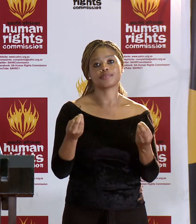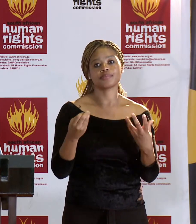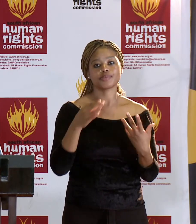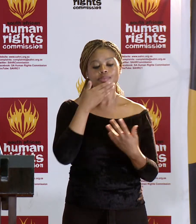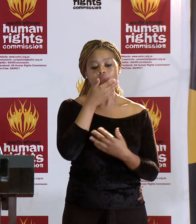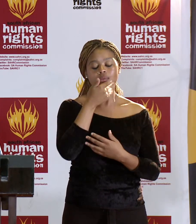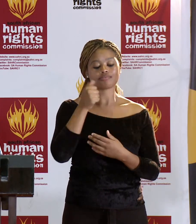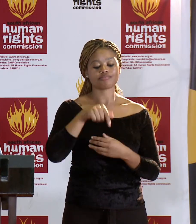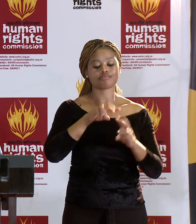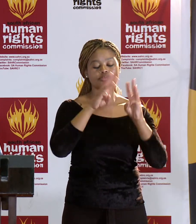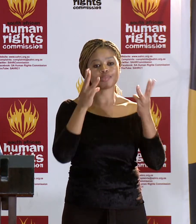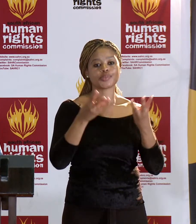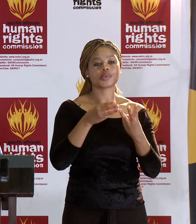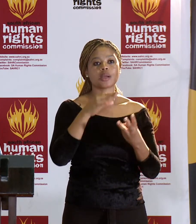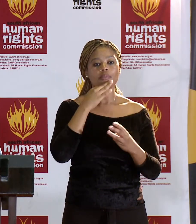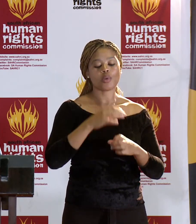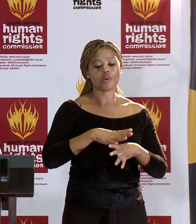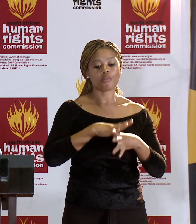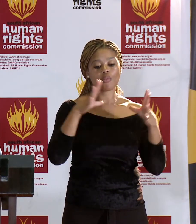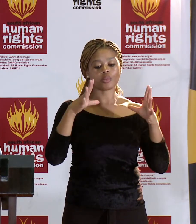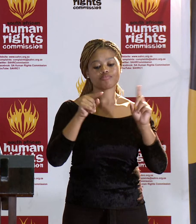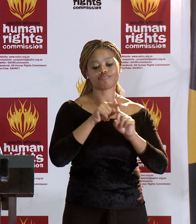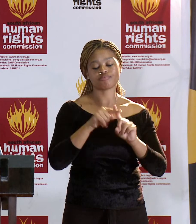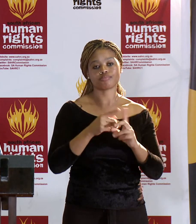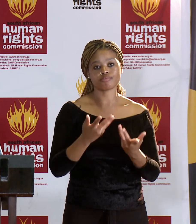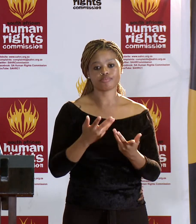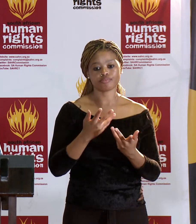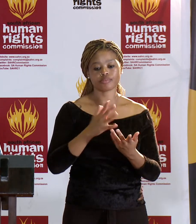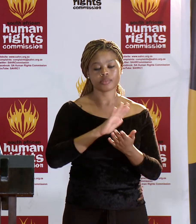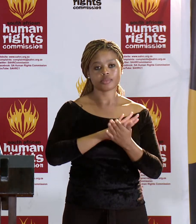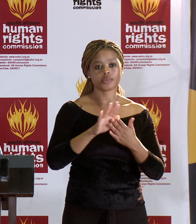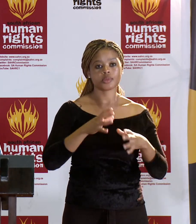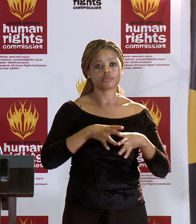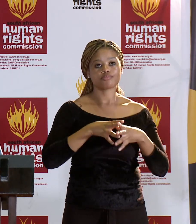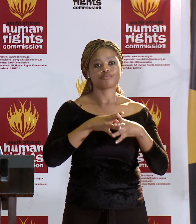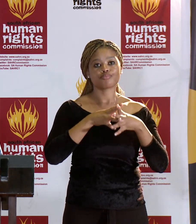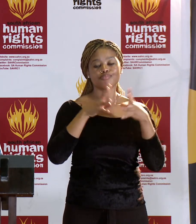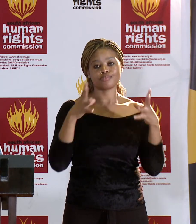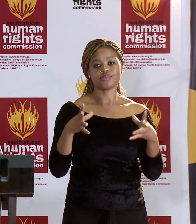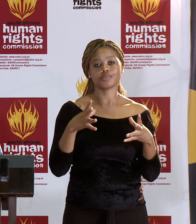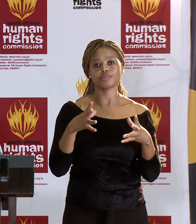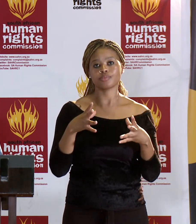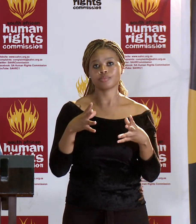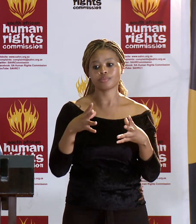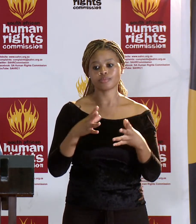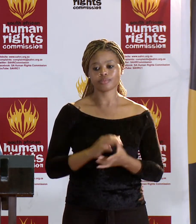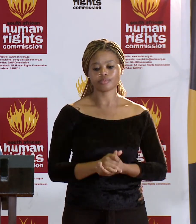the best in the world. They are the most positive, and they are the most skilled.